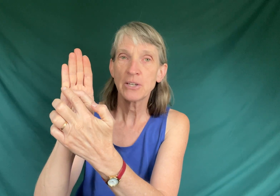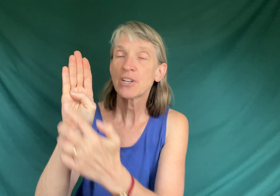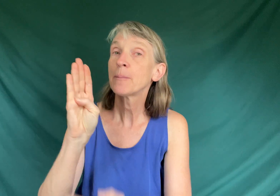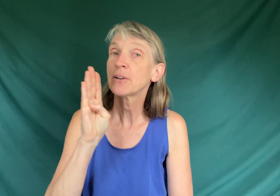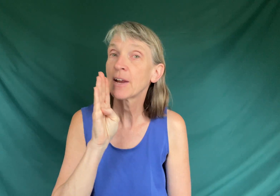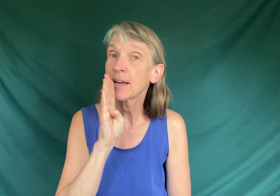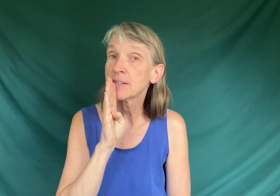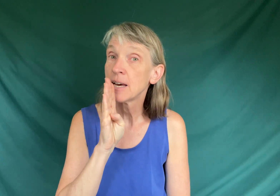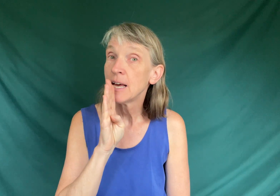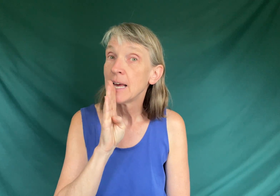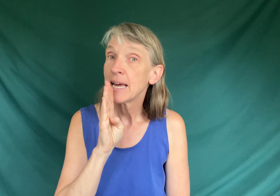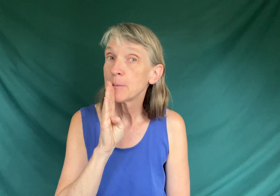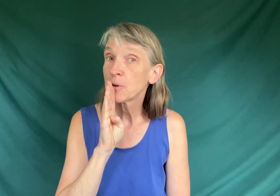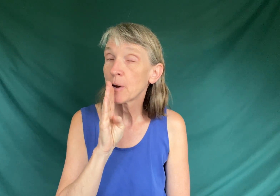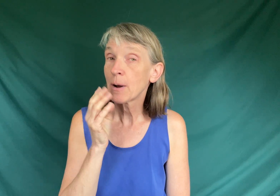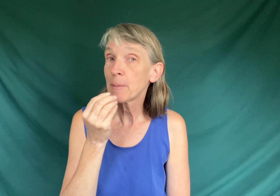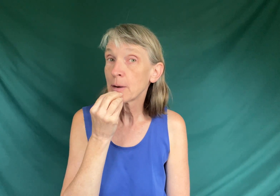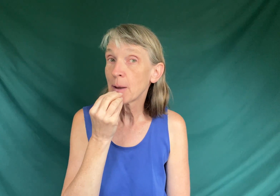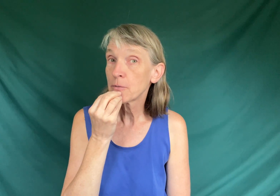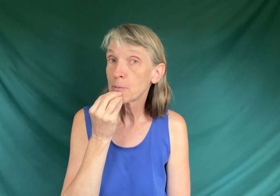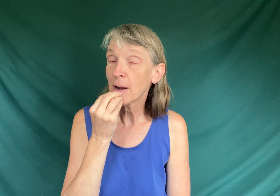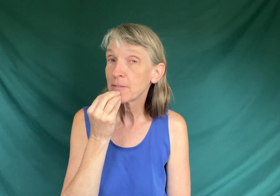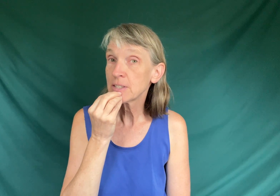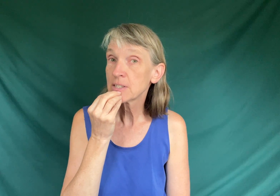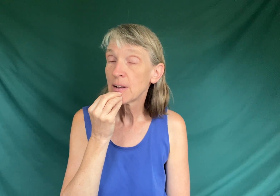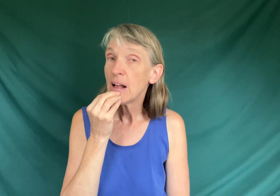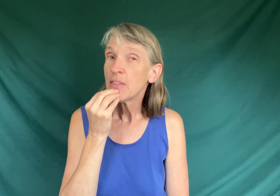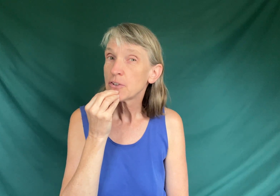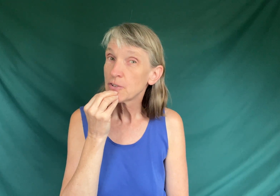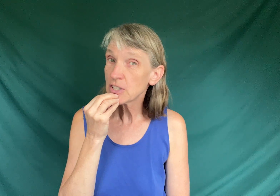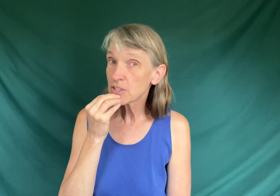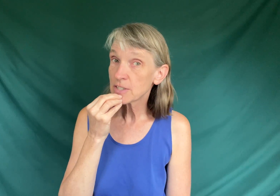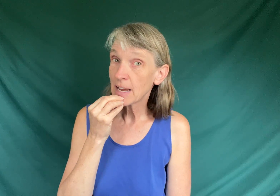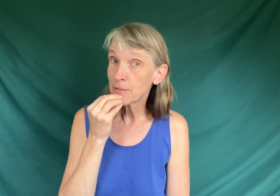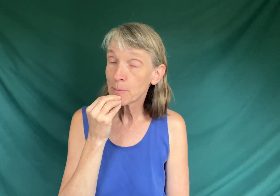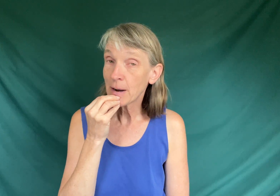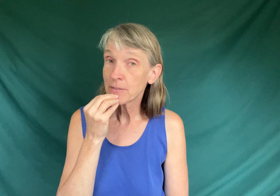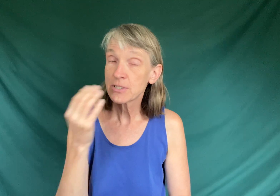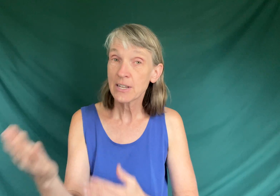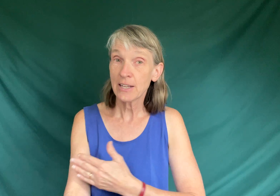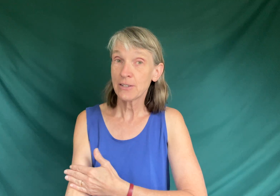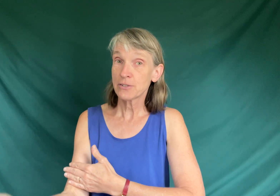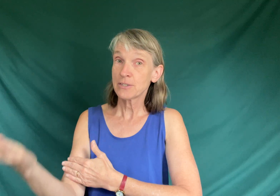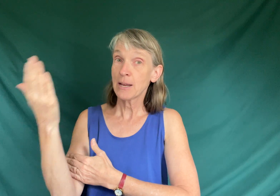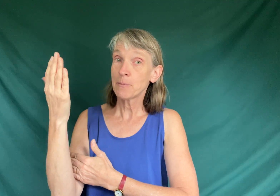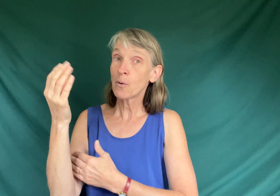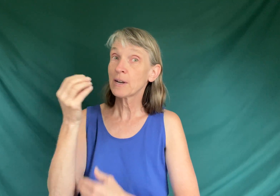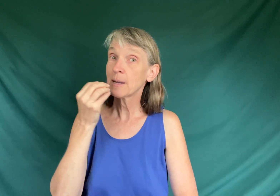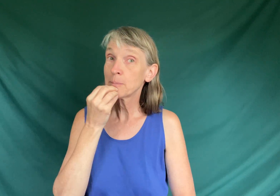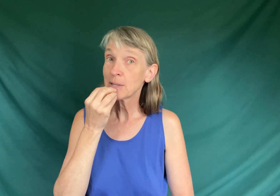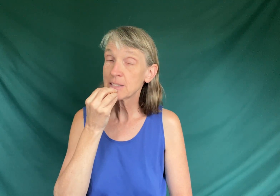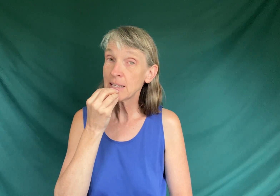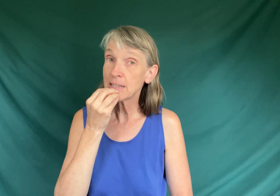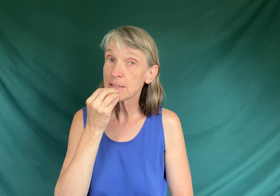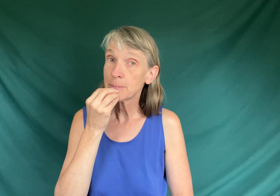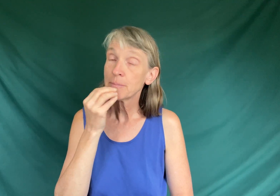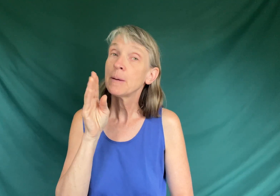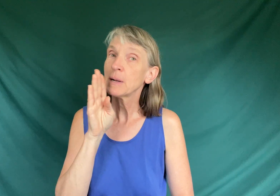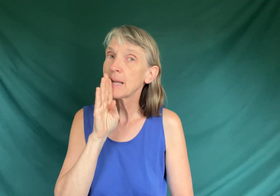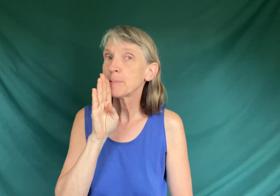shape on your hand. You put that right by your mouth for breakfast. The traditional sign for breakfast is you say morning plus eat. But a lot of people